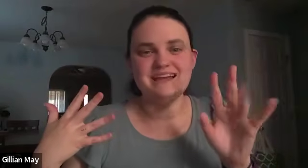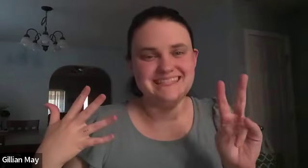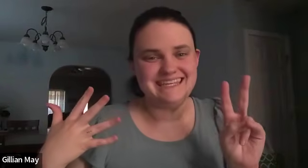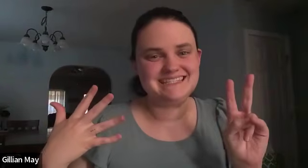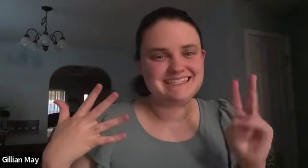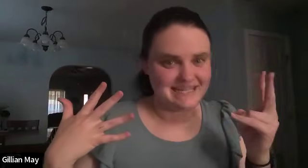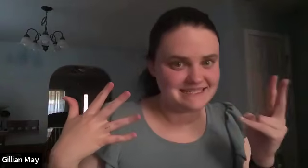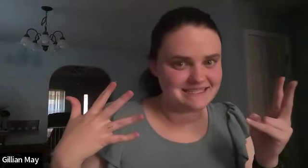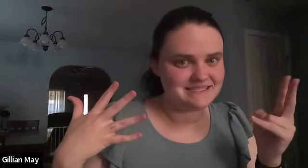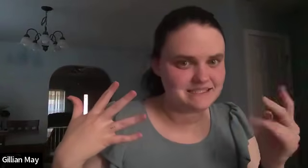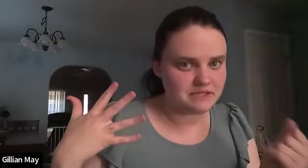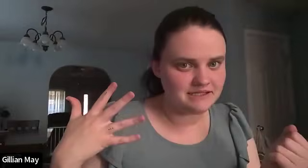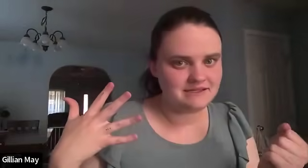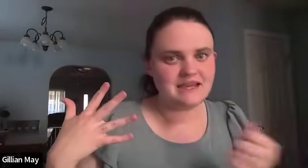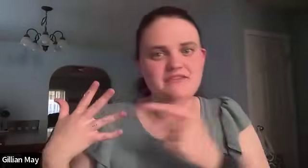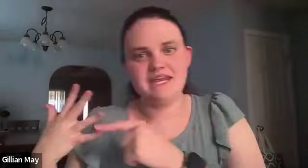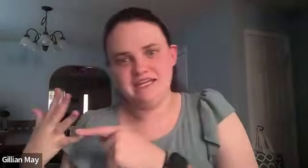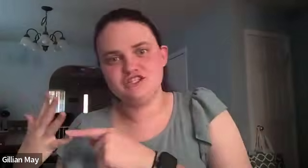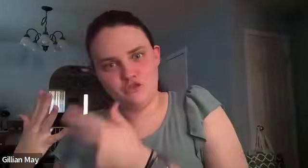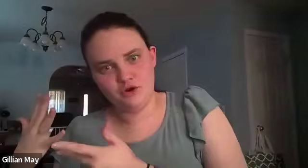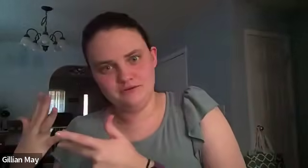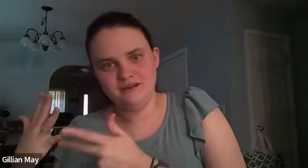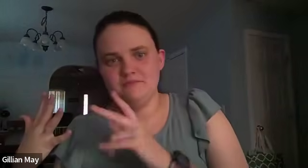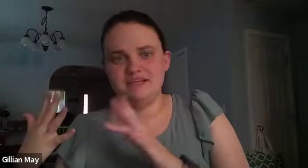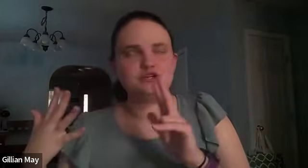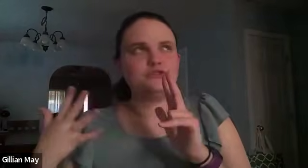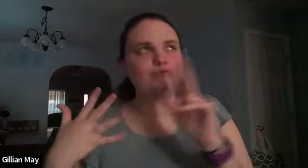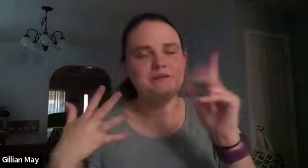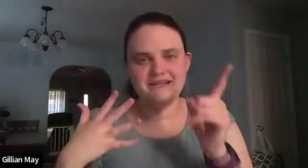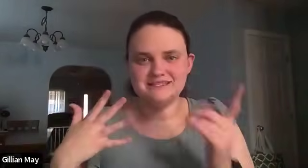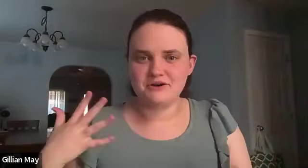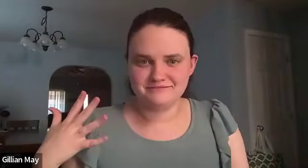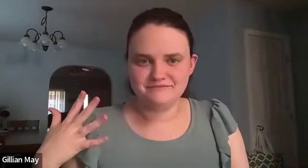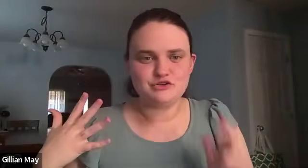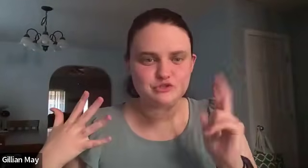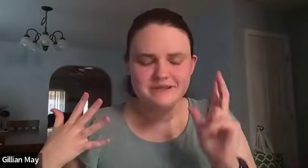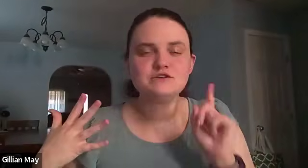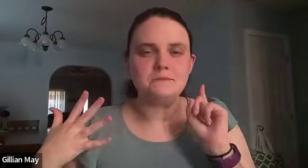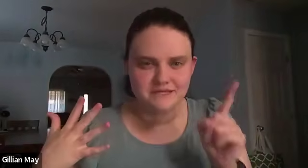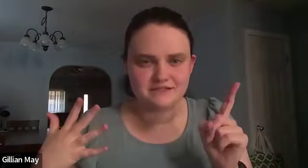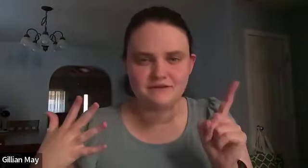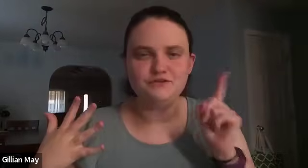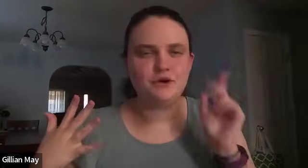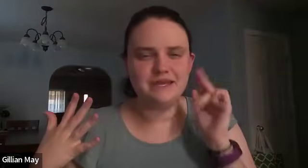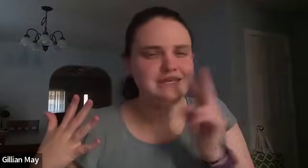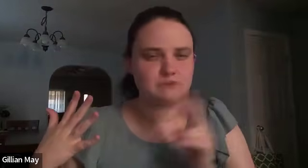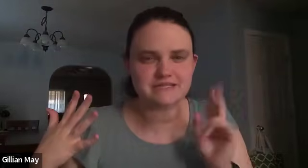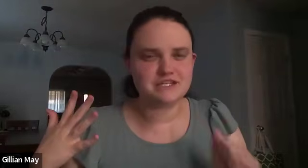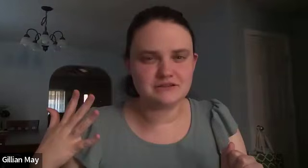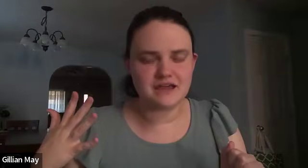as the second sibling, and then he's the third because they're 3 minutes apart. Those 3 minutes are a big deal. If you know any twins in your